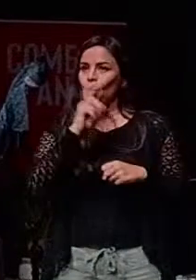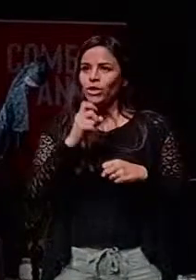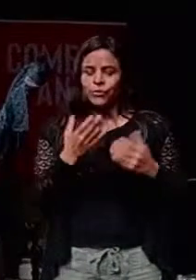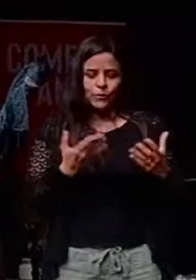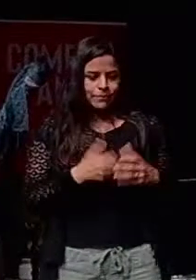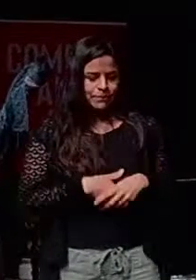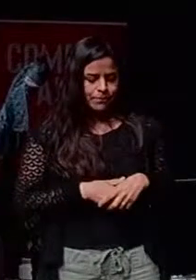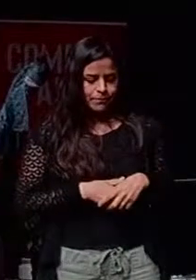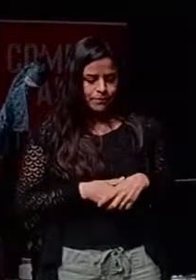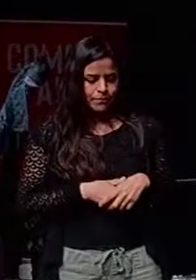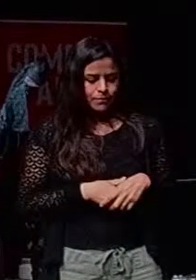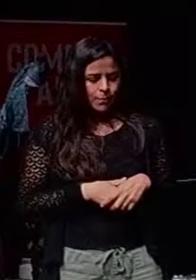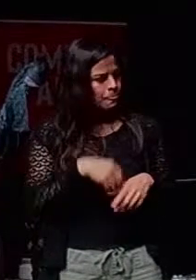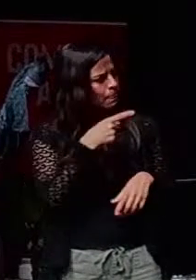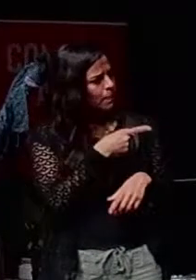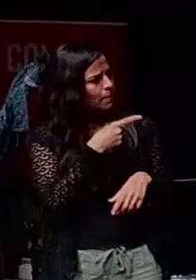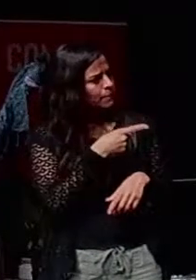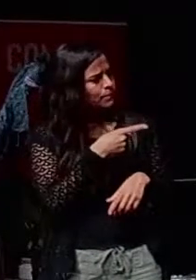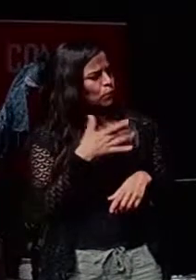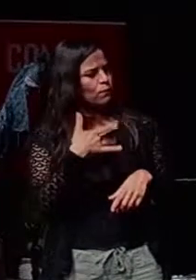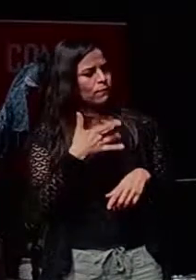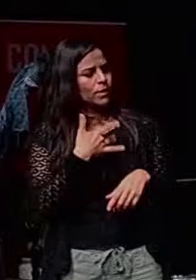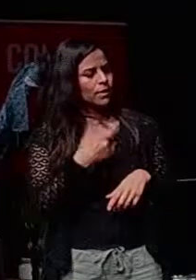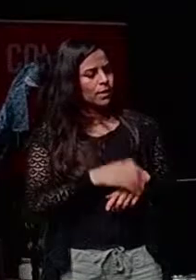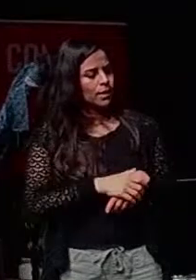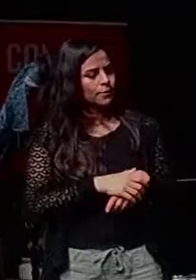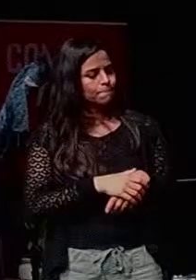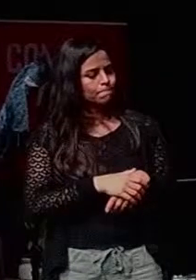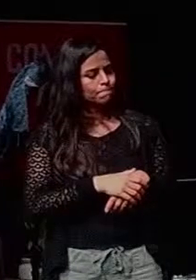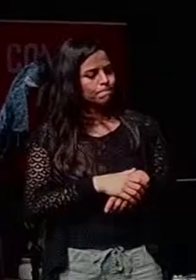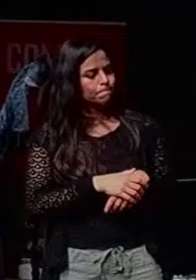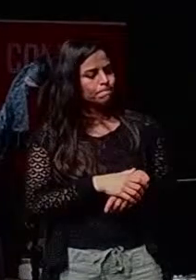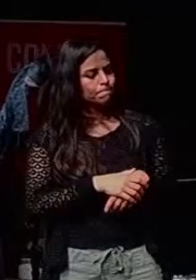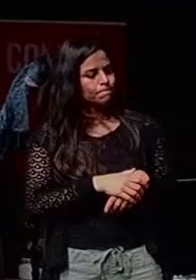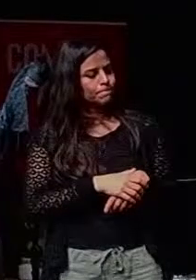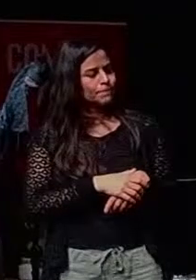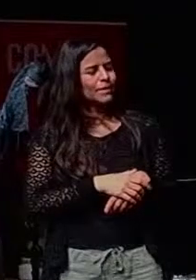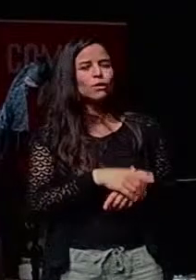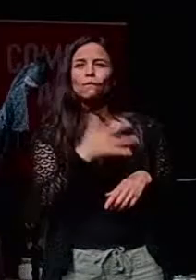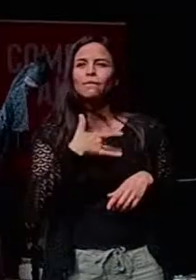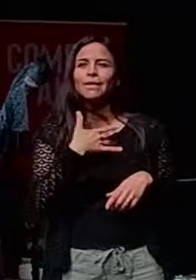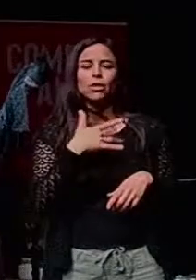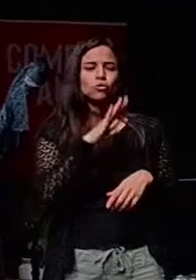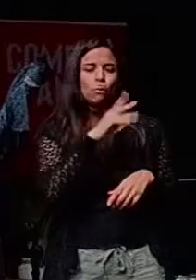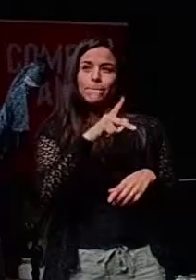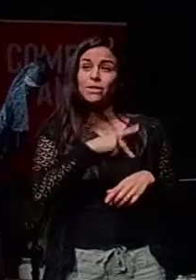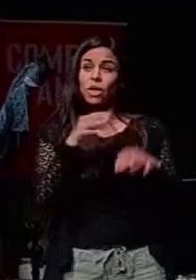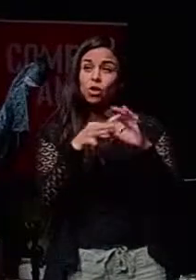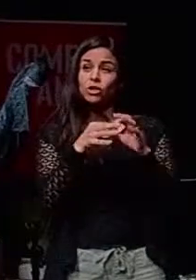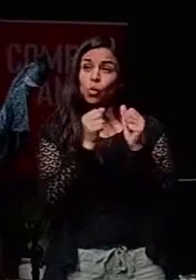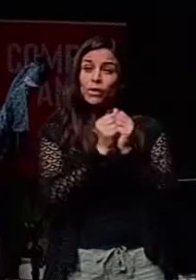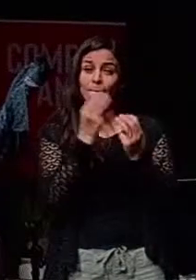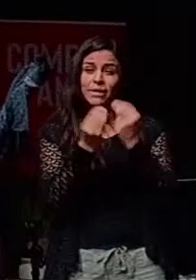to ask is just, do you feel like in all of this, that you have a personal connection to missions or kind of